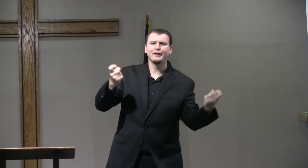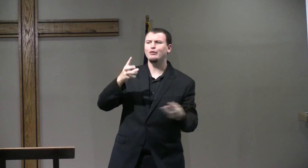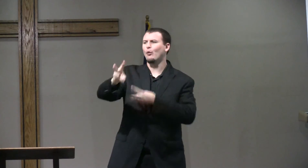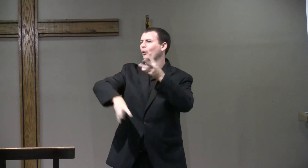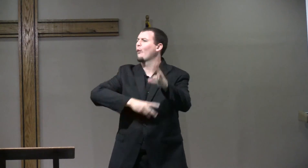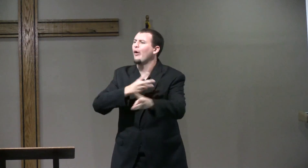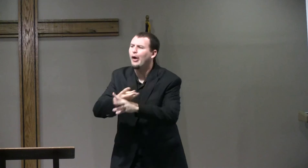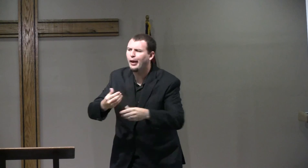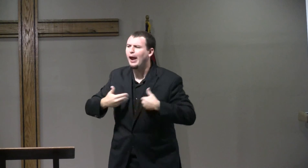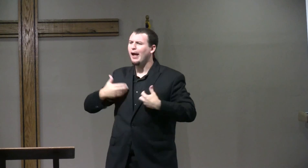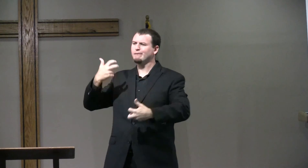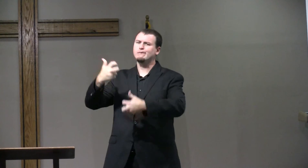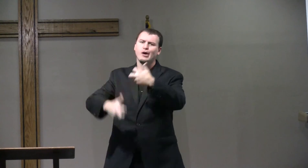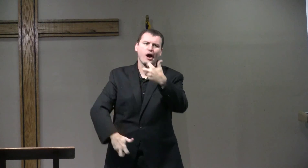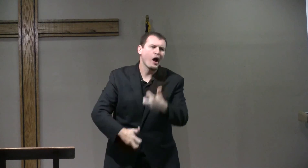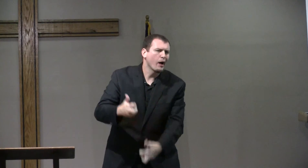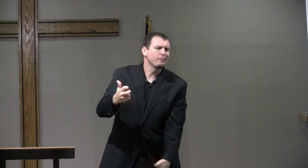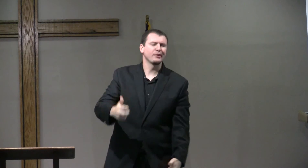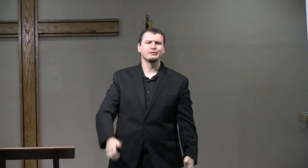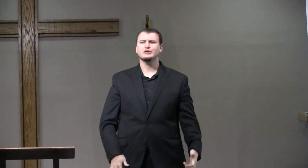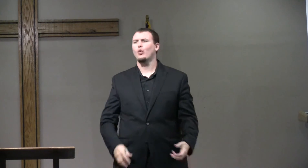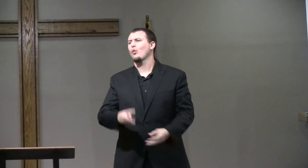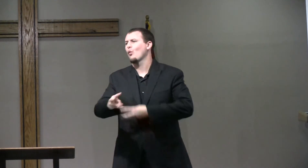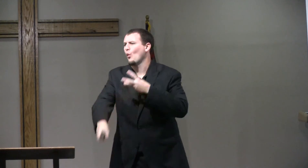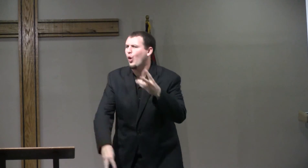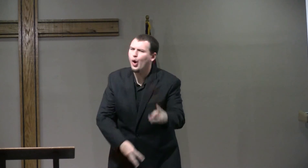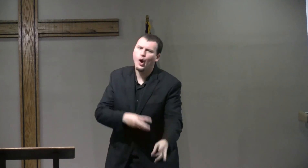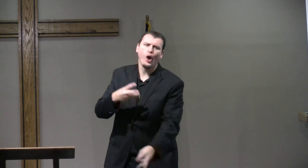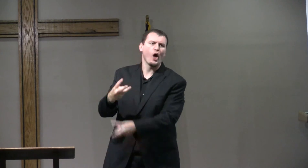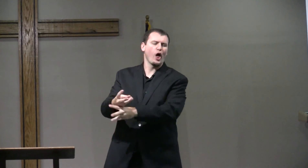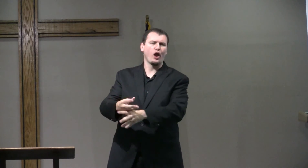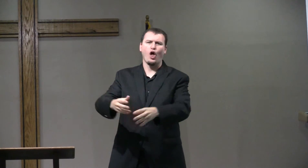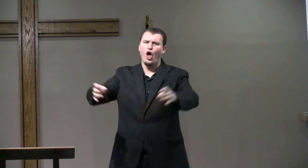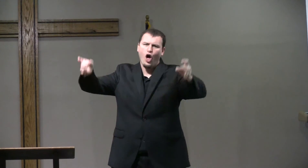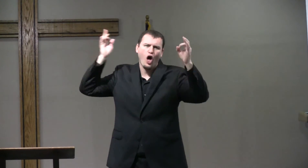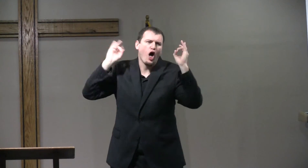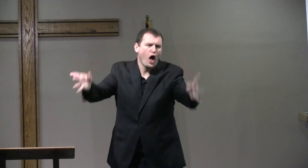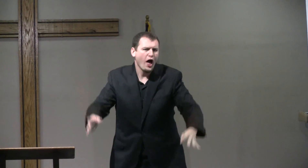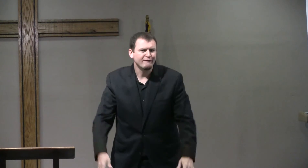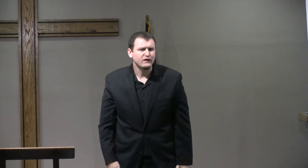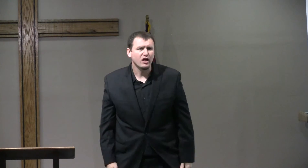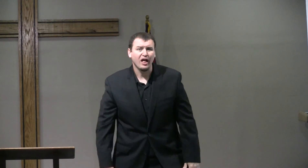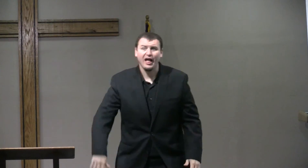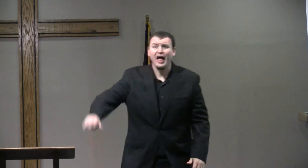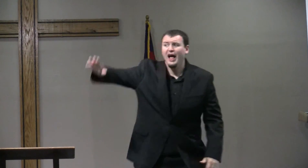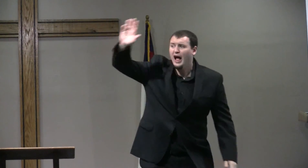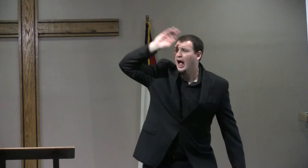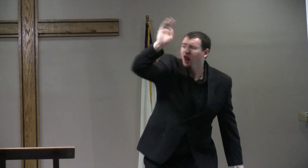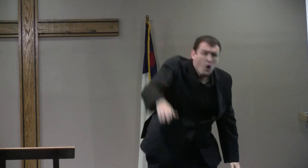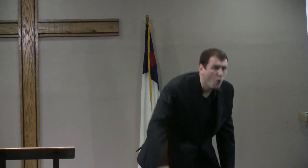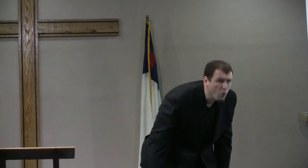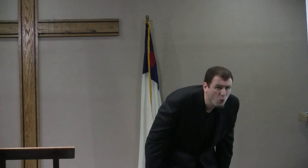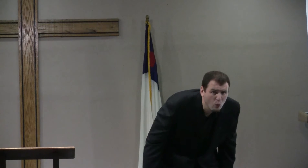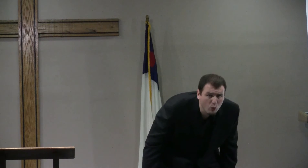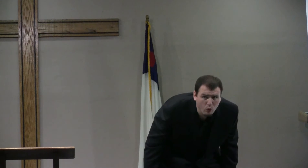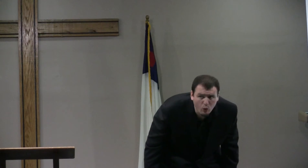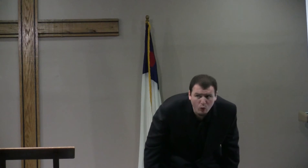Oh, they're so full of sin. They have so many problems. Oh, the world, it's so awful.